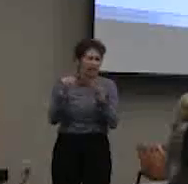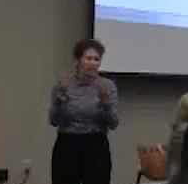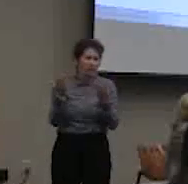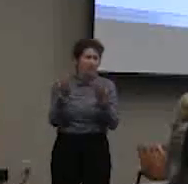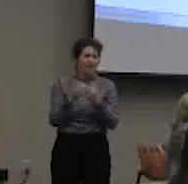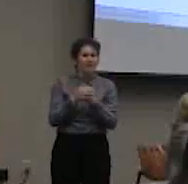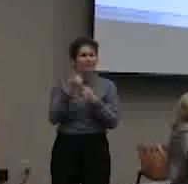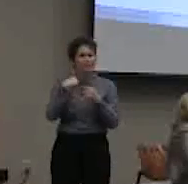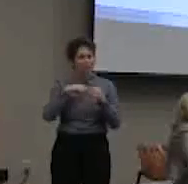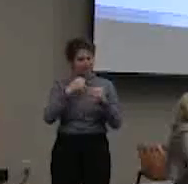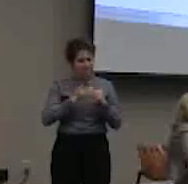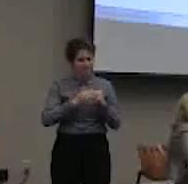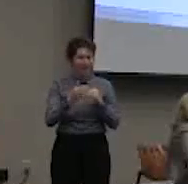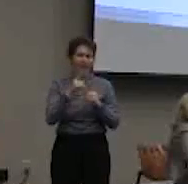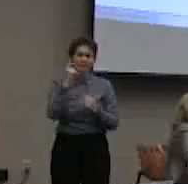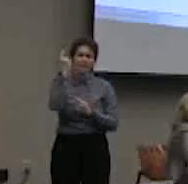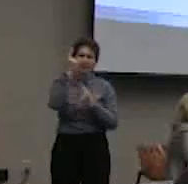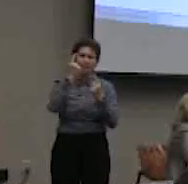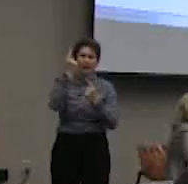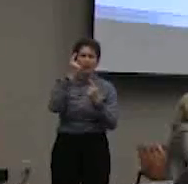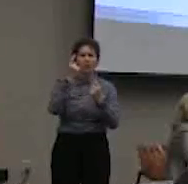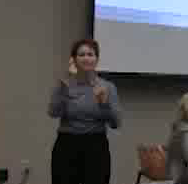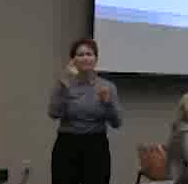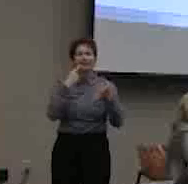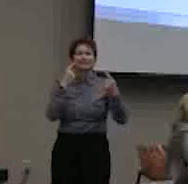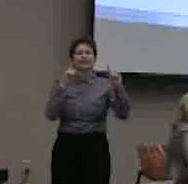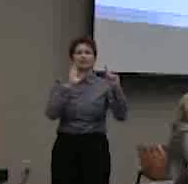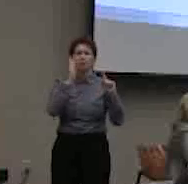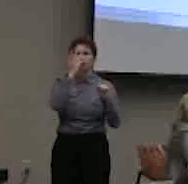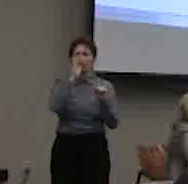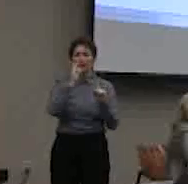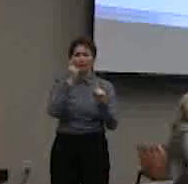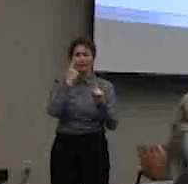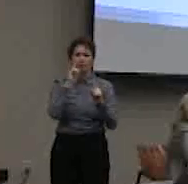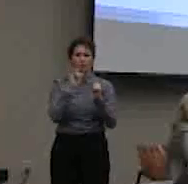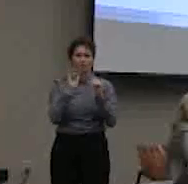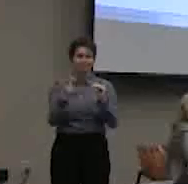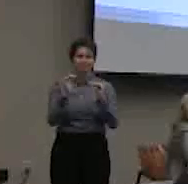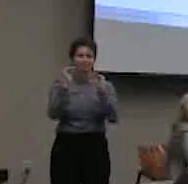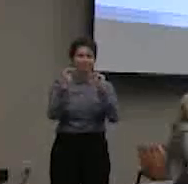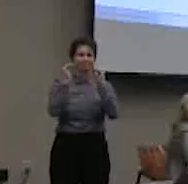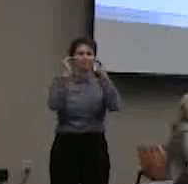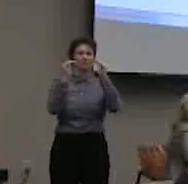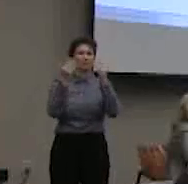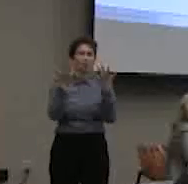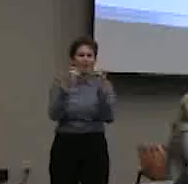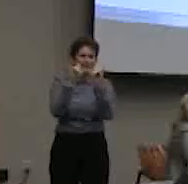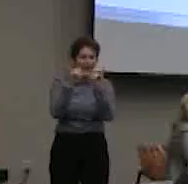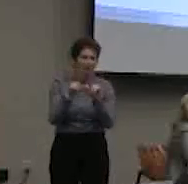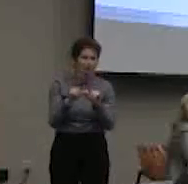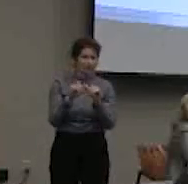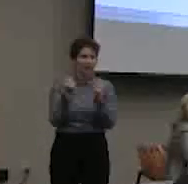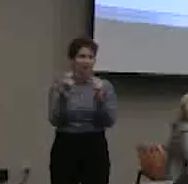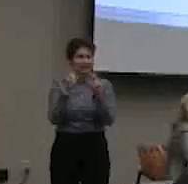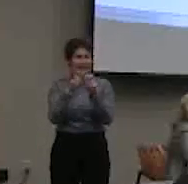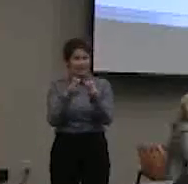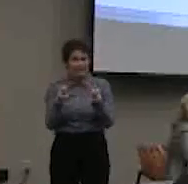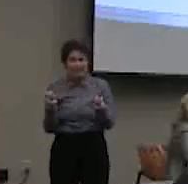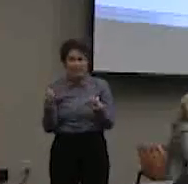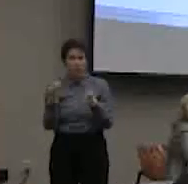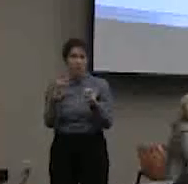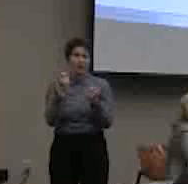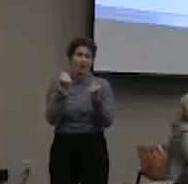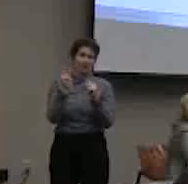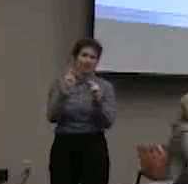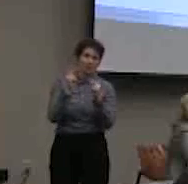to think about what success would look like in scaling this up? What are those metrics? Is it number of seats? Is it percentage served? Is it sort